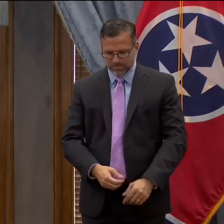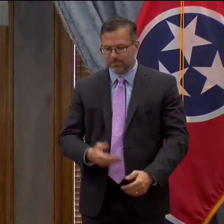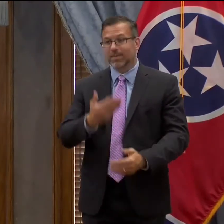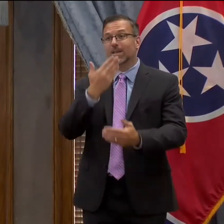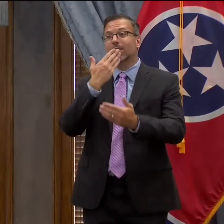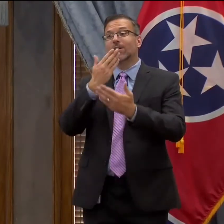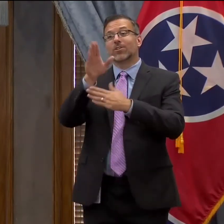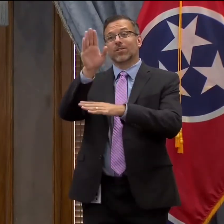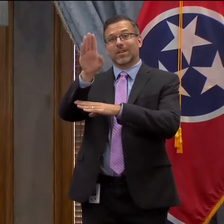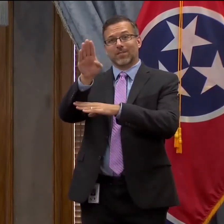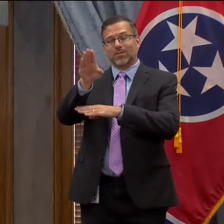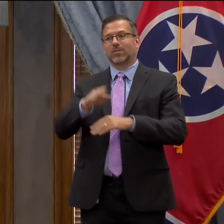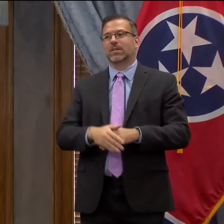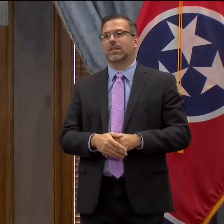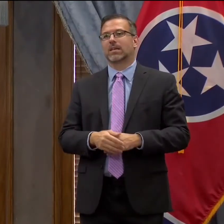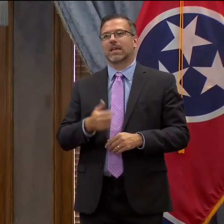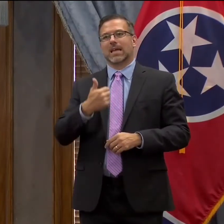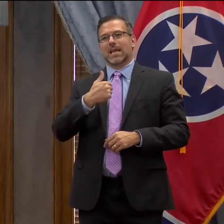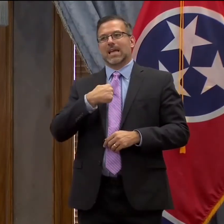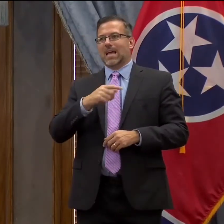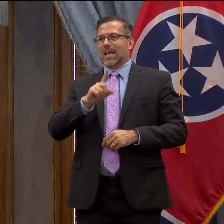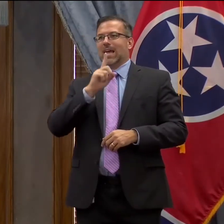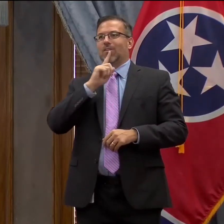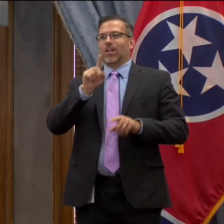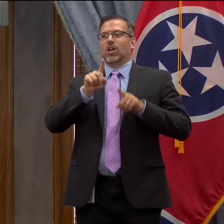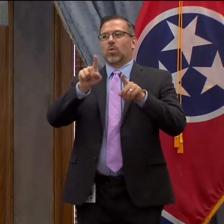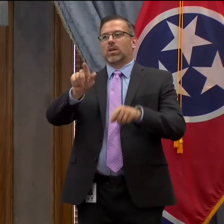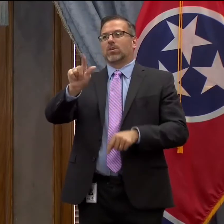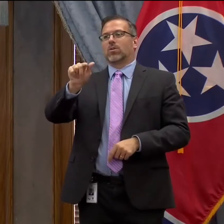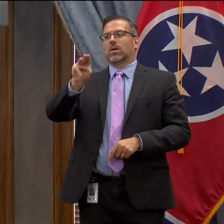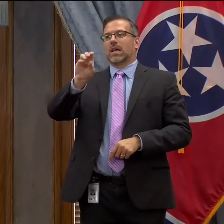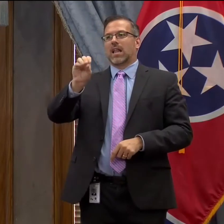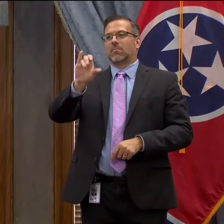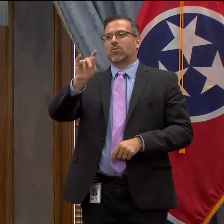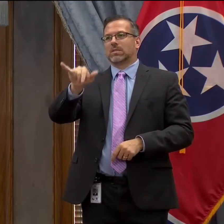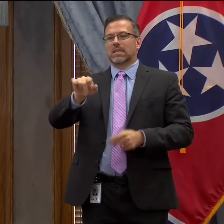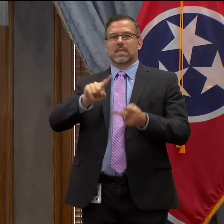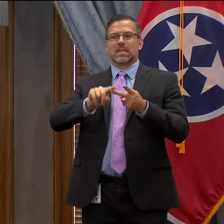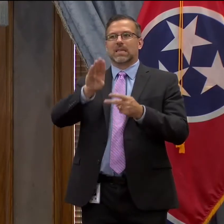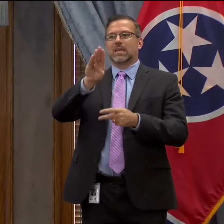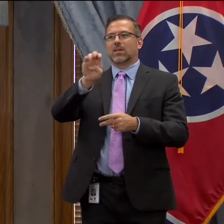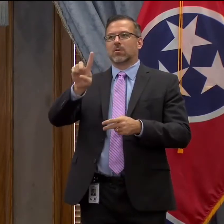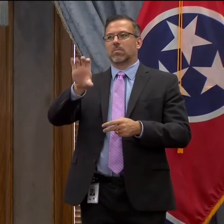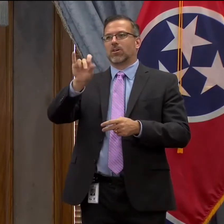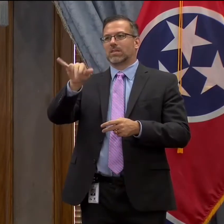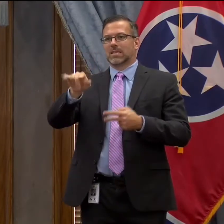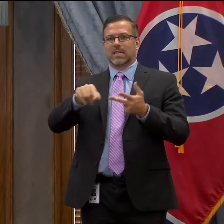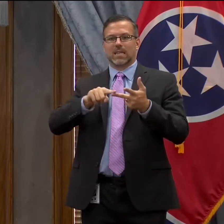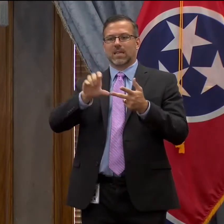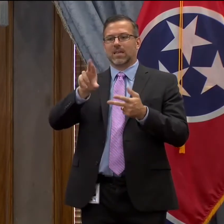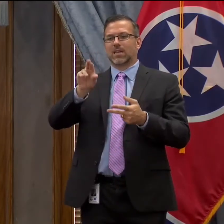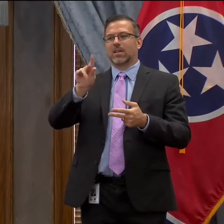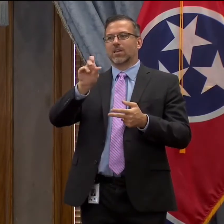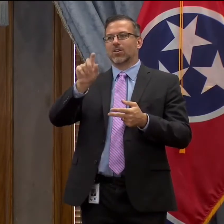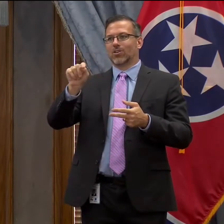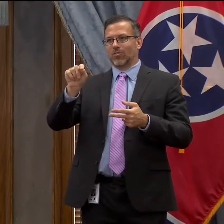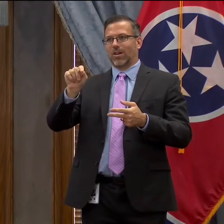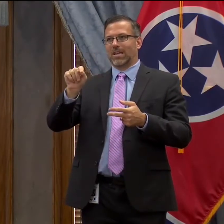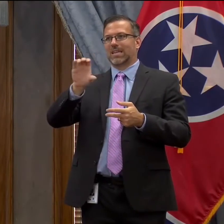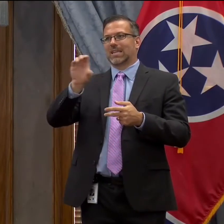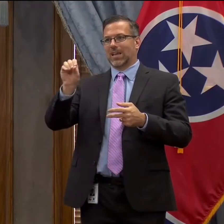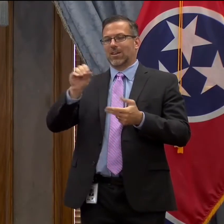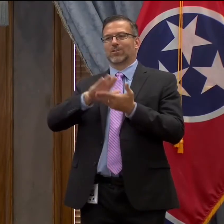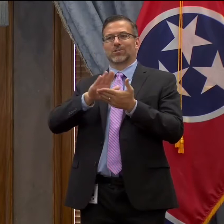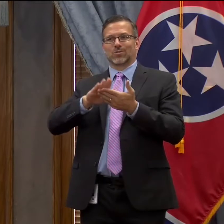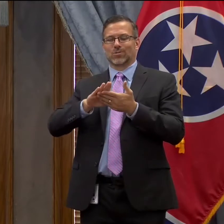Good afternoon. So I had the great fortune of being in Alamo City, Bell City, and Crockett County schools today. Just wanted to give them a special shout out. They're doing a great